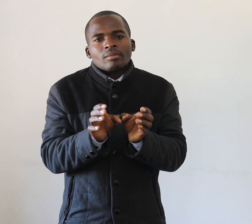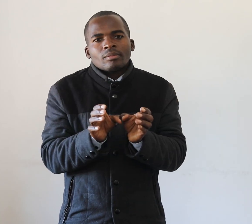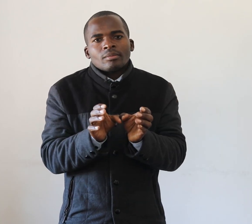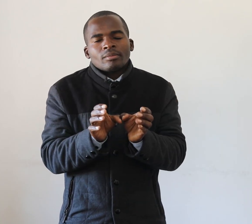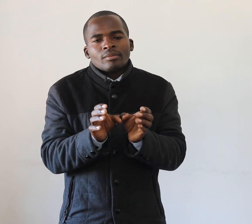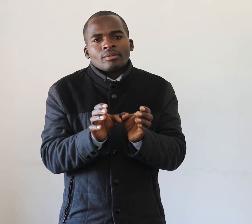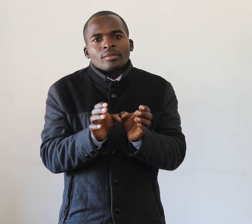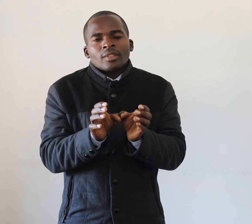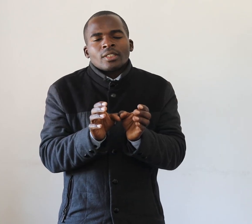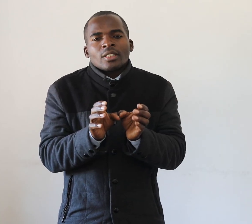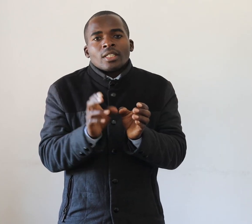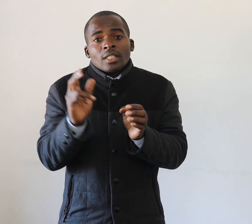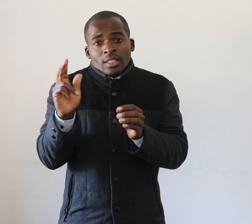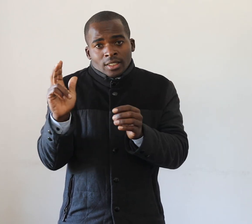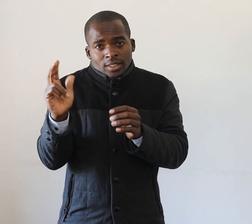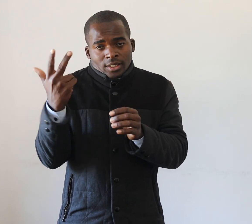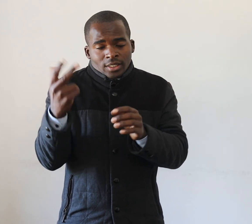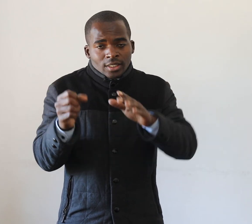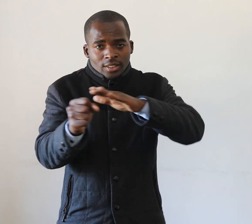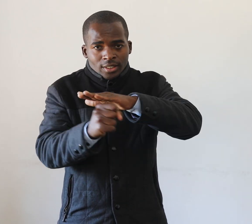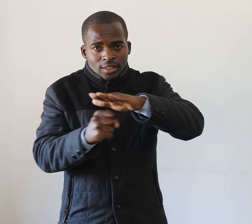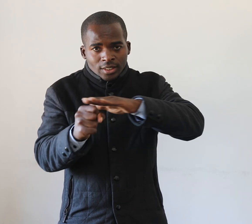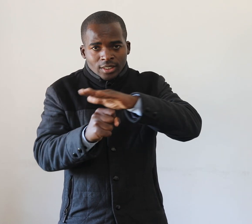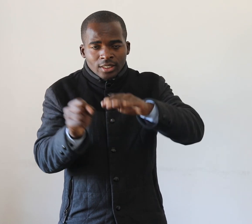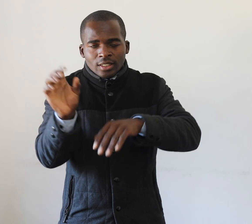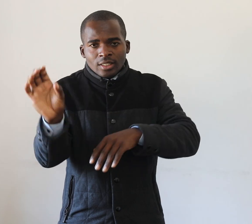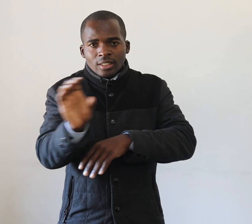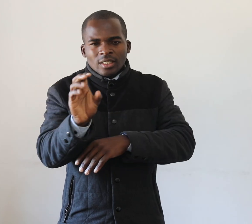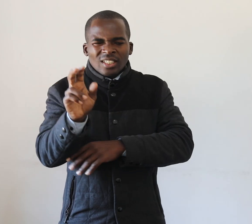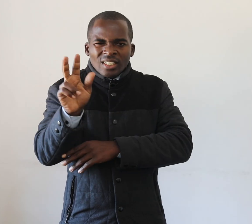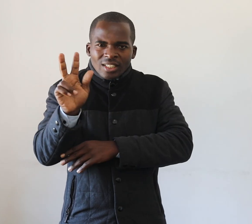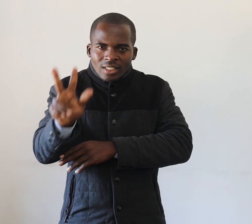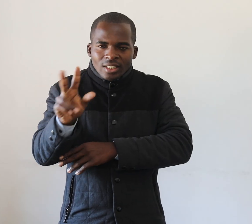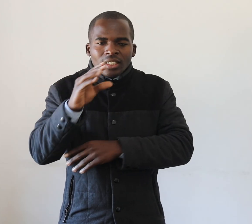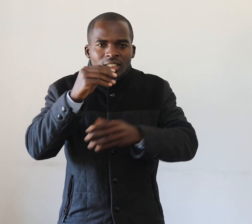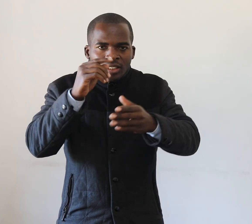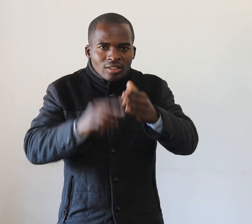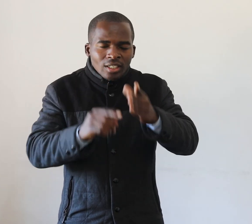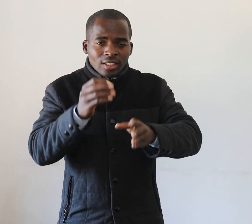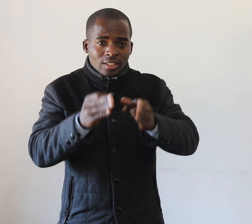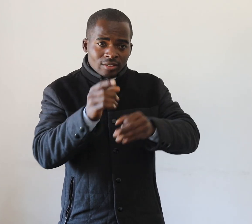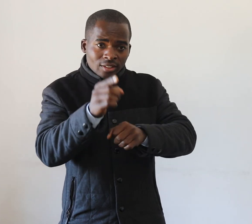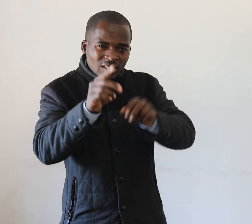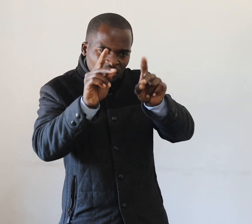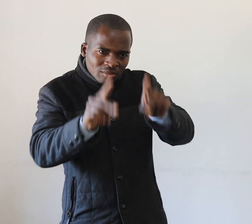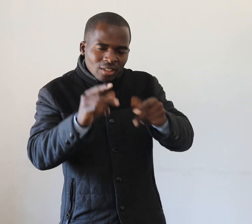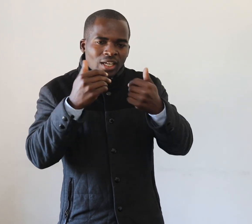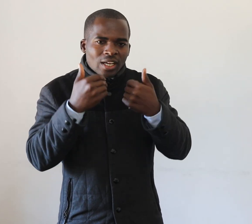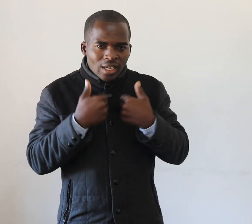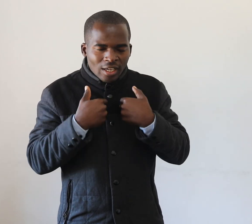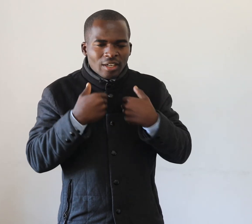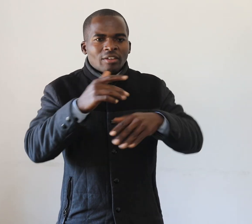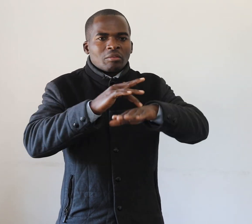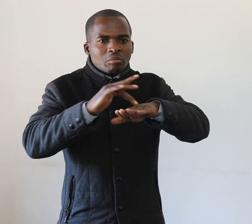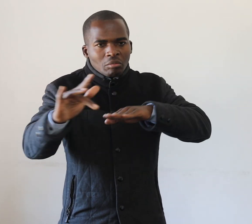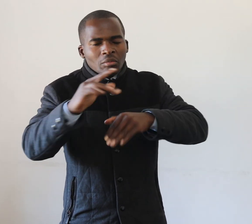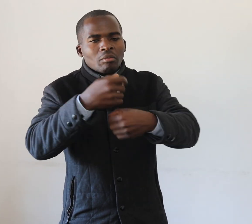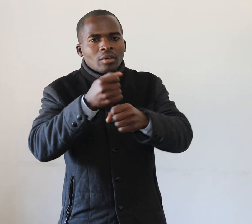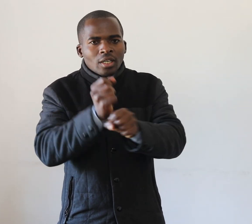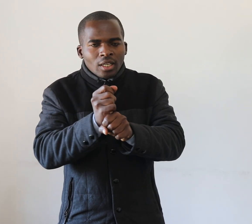Third, subsection 3 says that if a person causes a vacancy for the listed reasons,